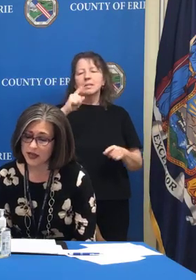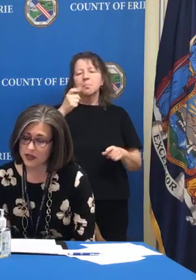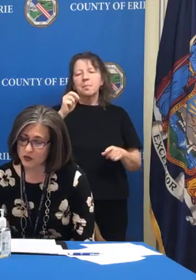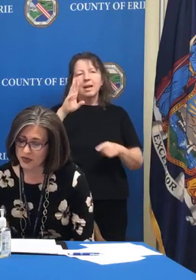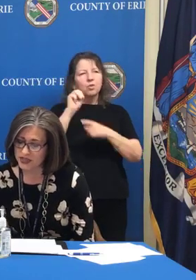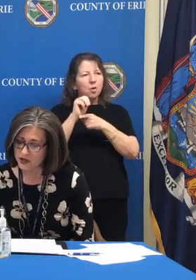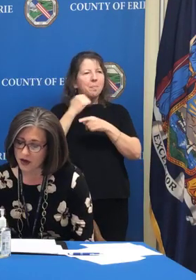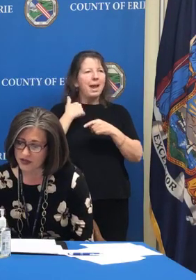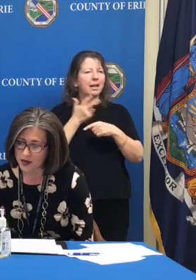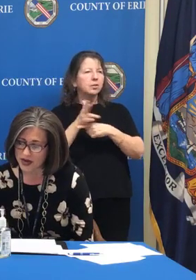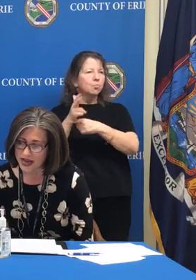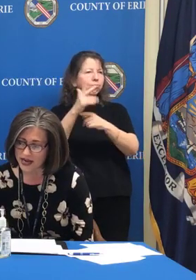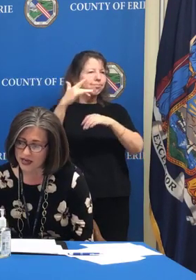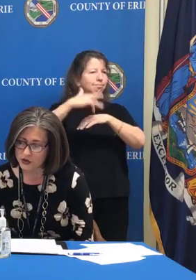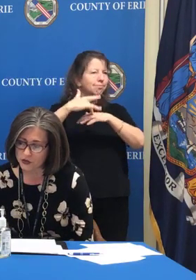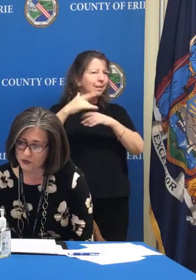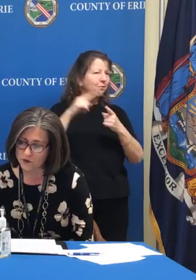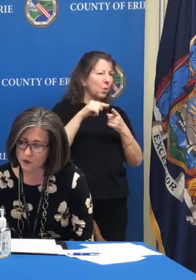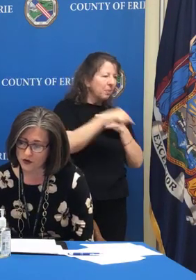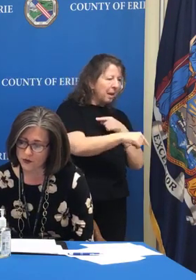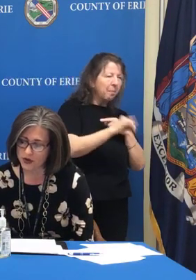kids, so please call them at